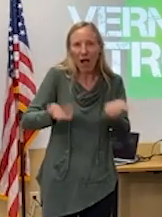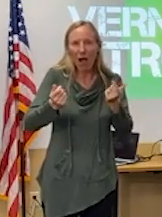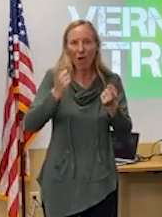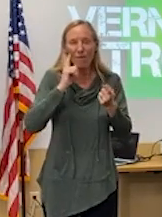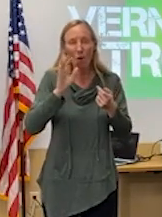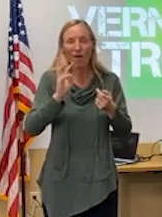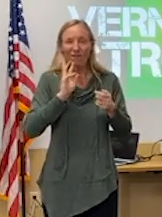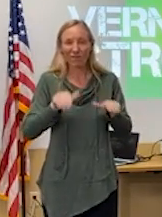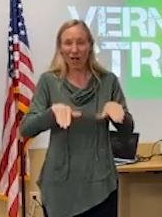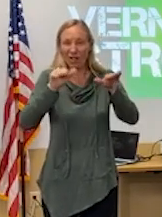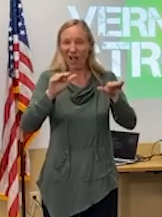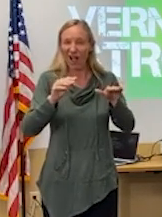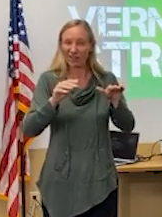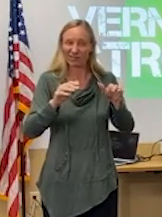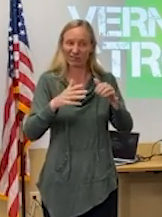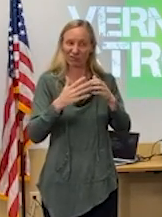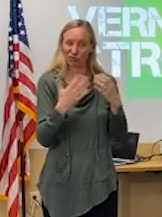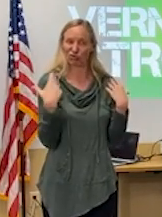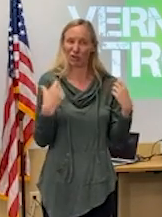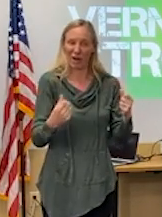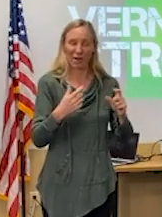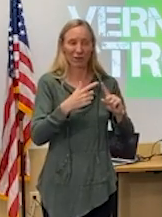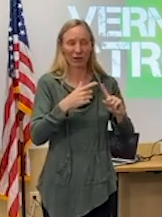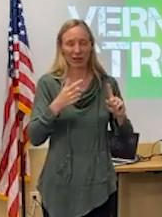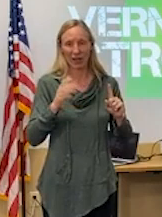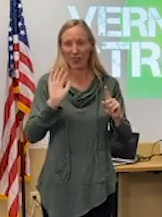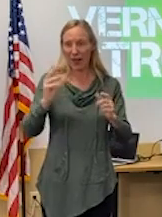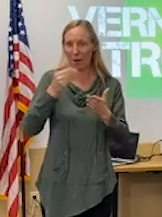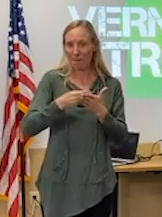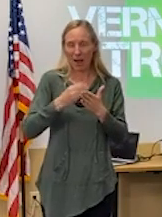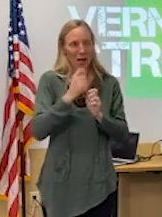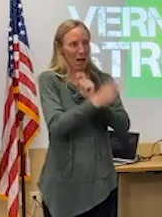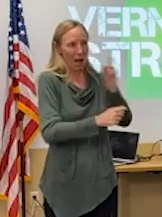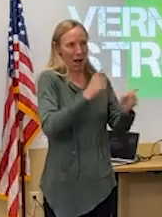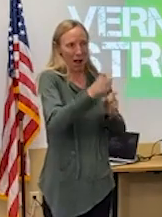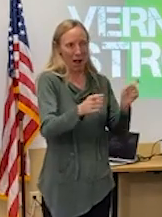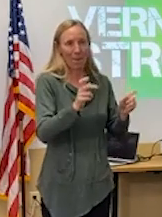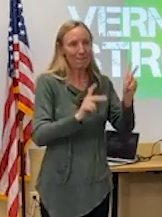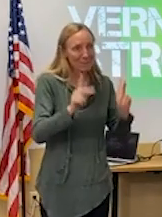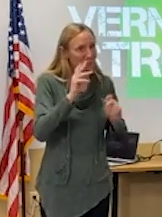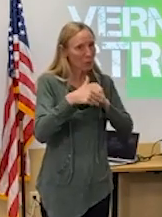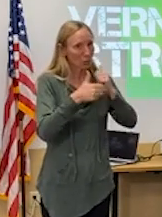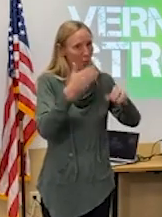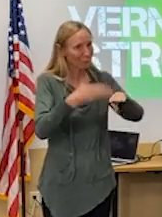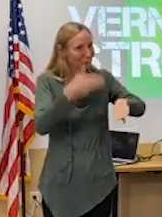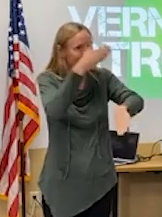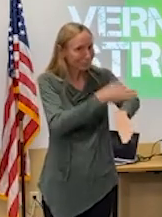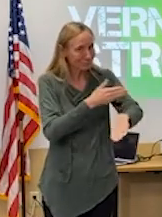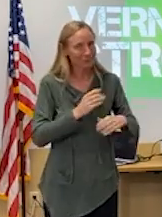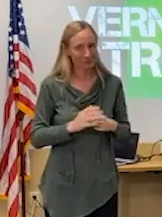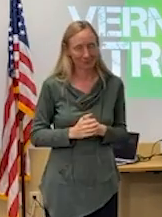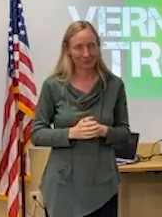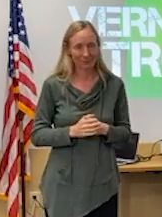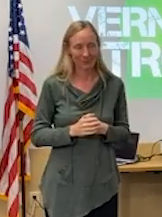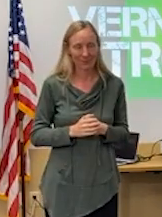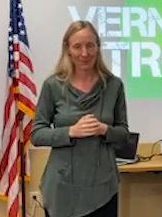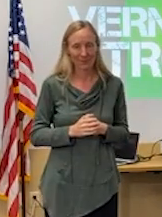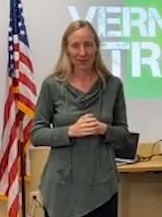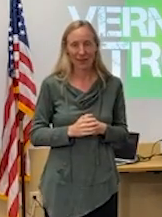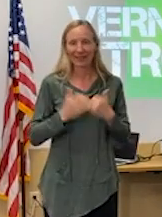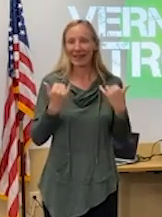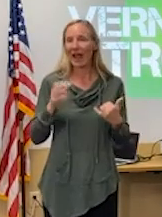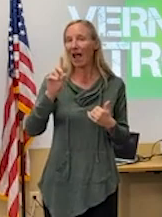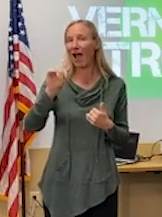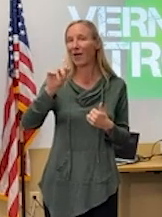and grants are already making a difference. So at this point in time, I'd like to turn it over to Dan Smith, President and CEO